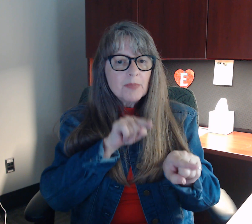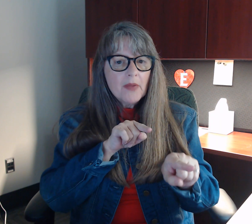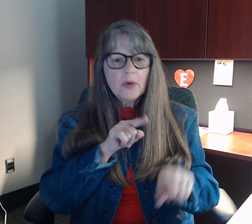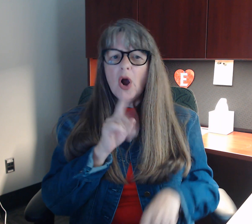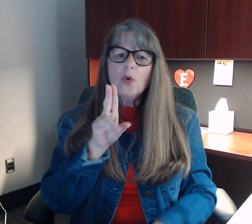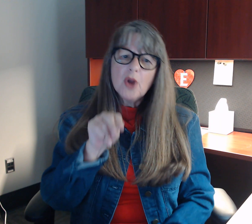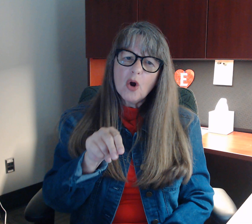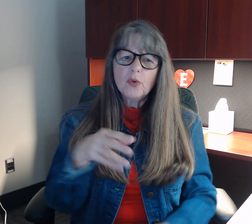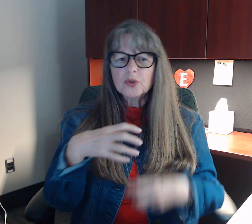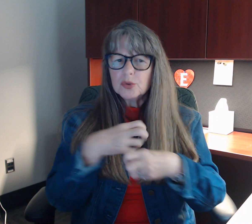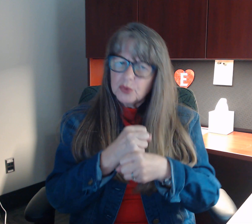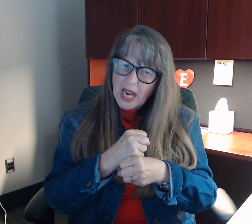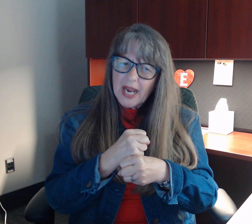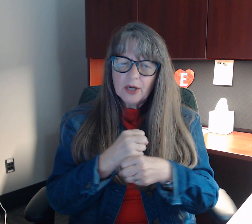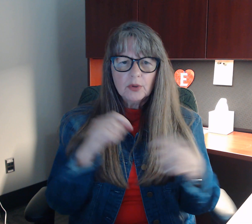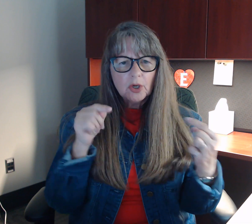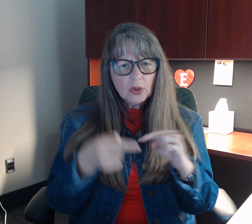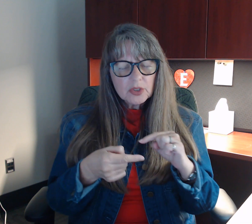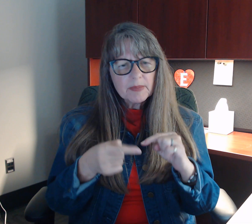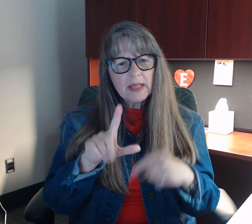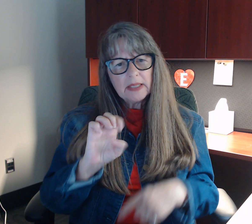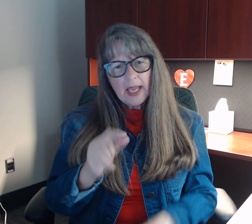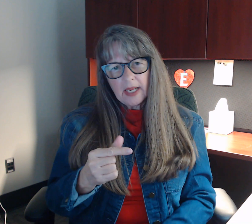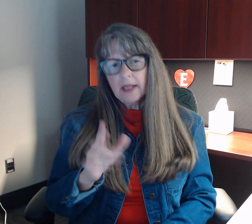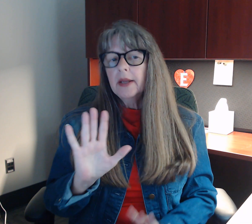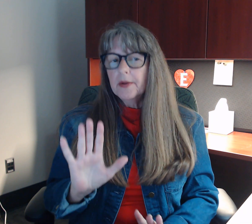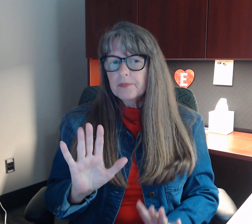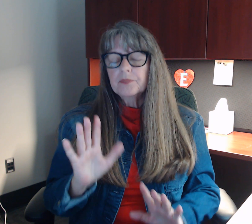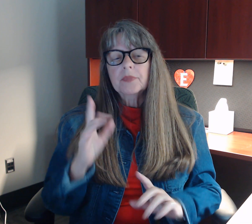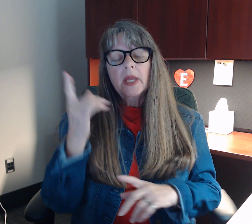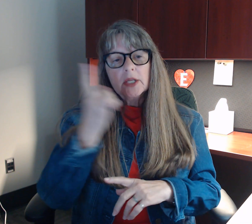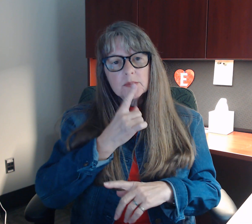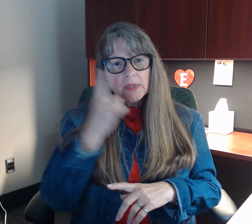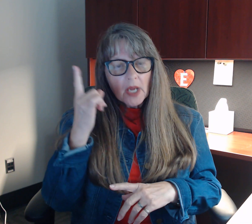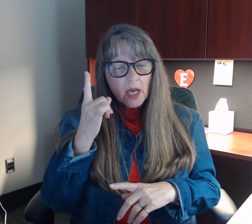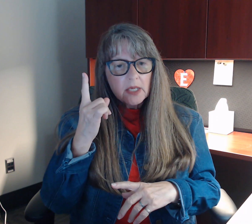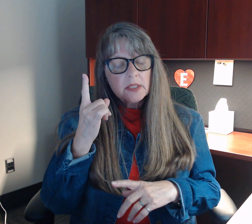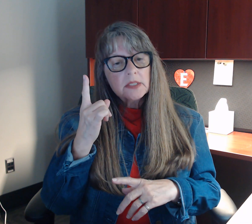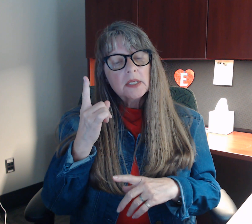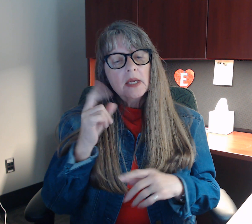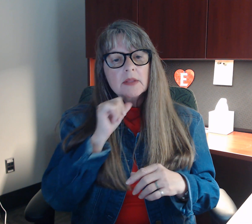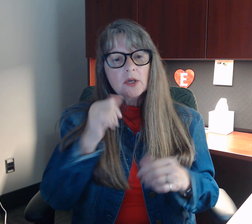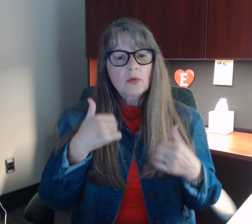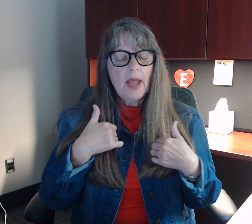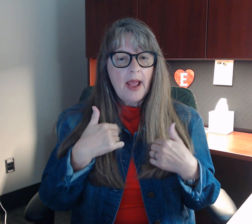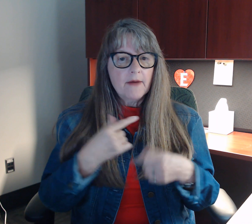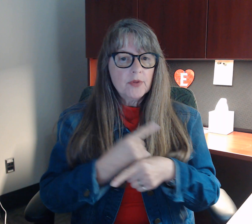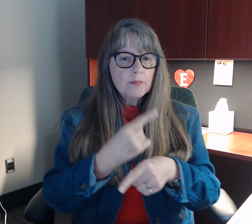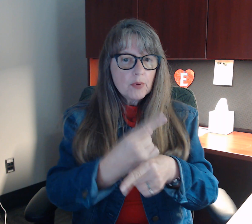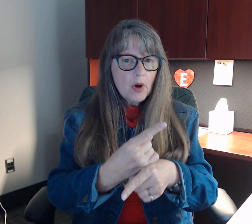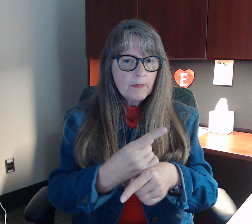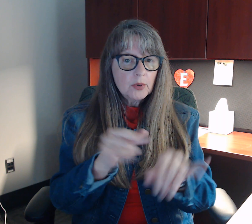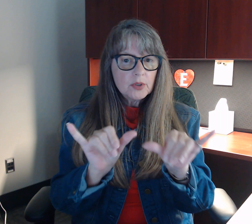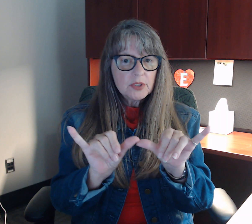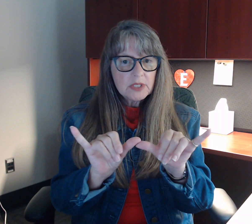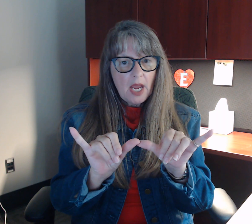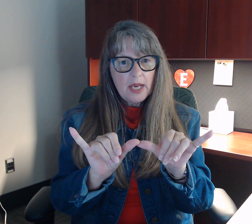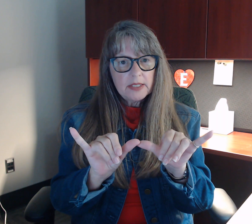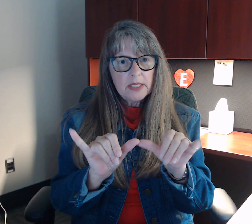go, oh no, they're too tight, or it hurts my leg. And it's because they don't have the proper size. They